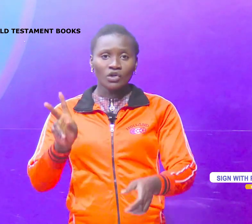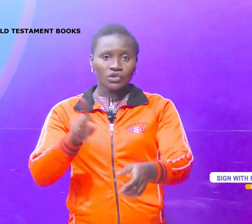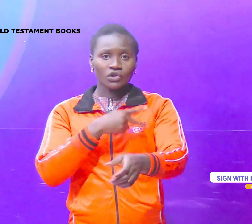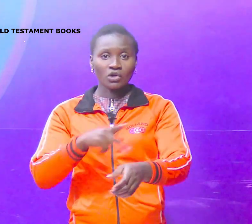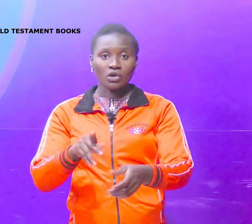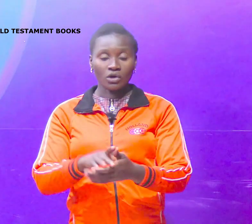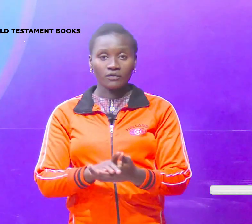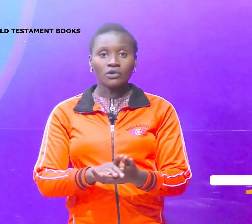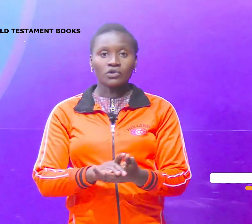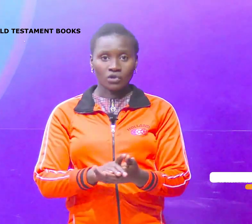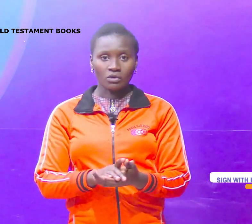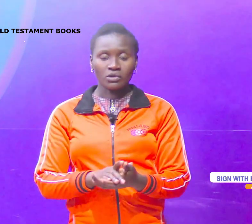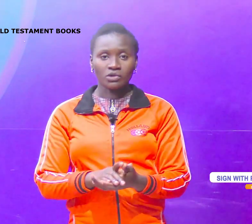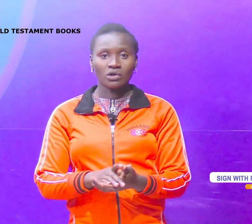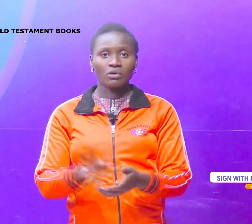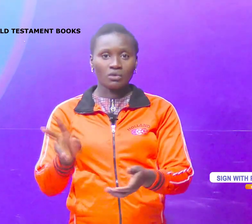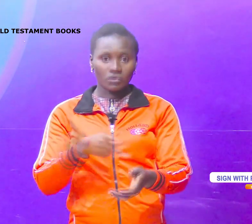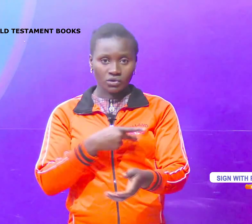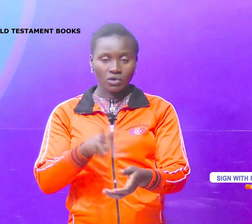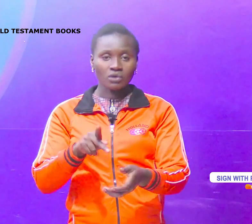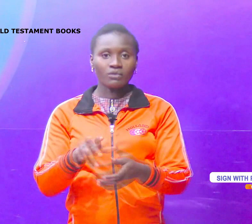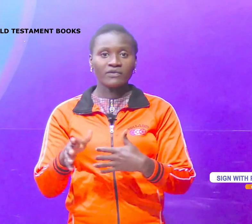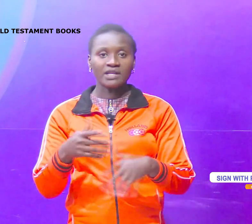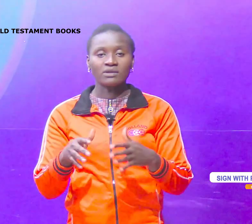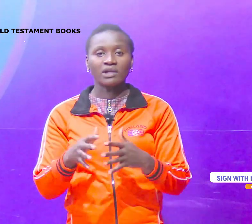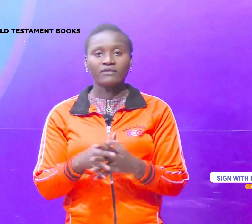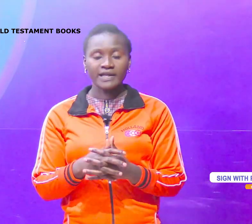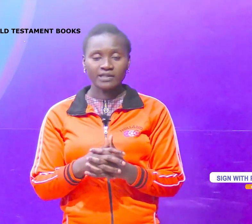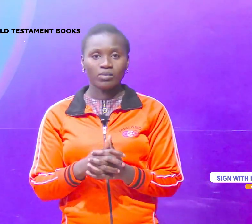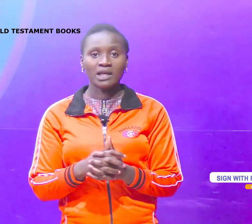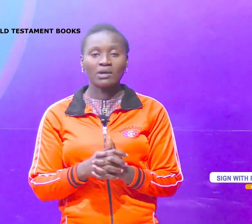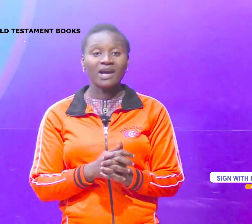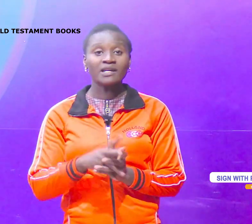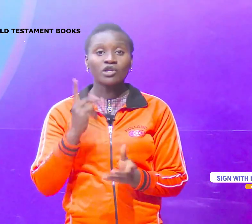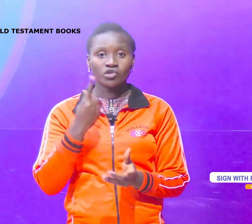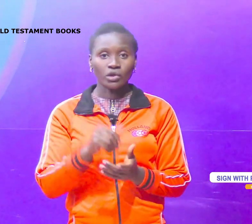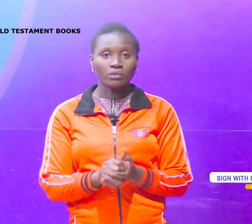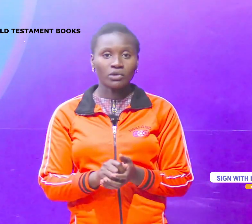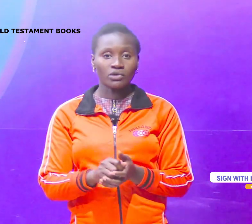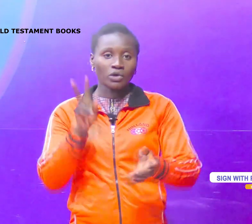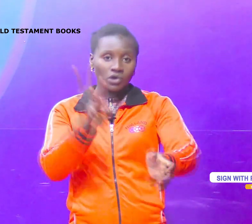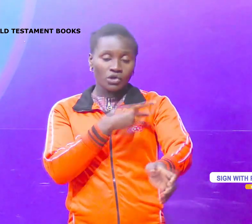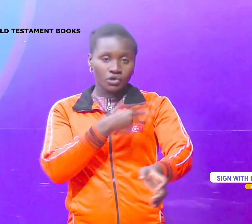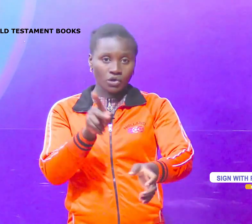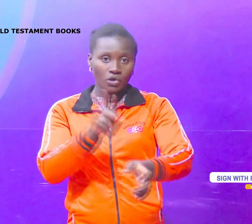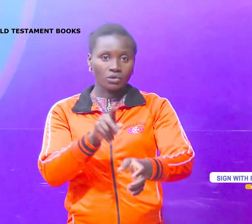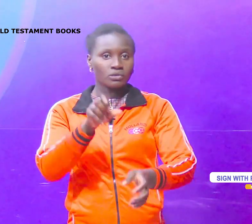Song of Solomon. So song, we'll finger spell the word Solomon. So song